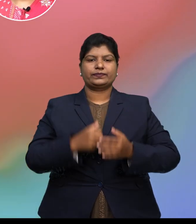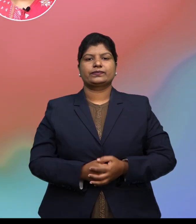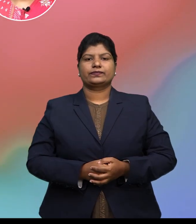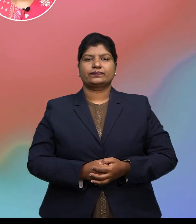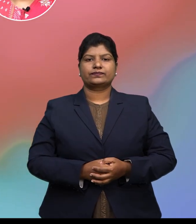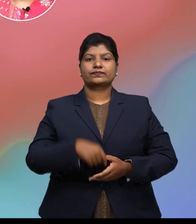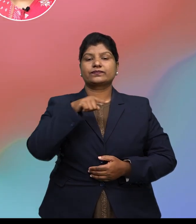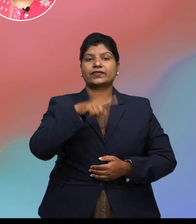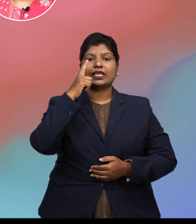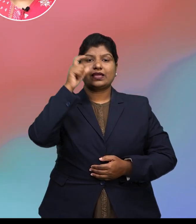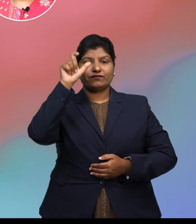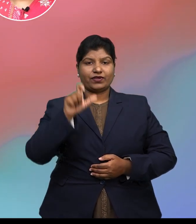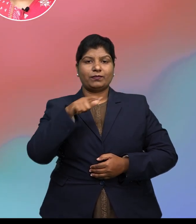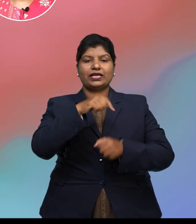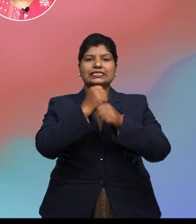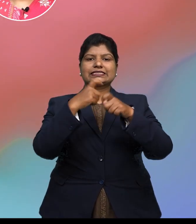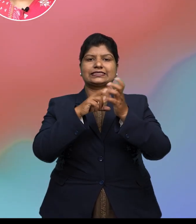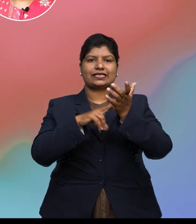of the female genital tract.